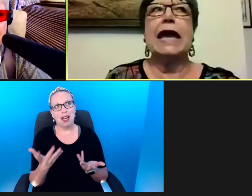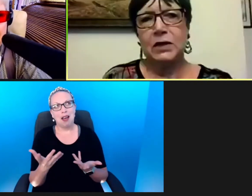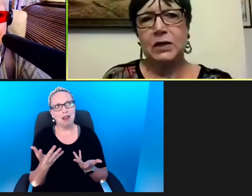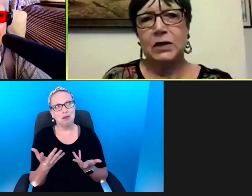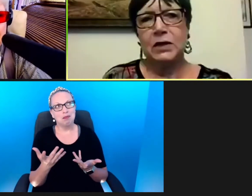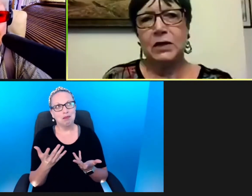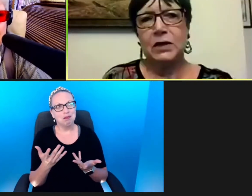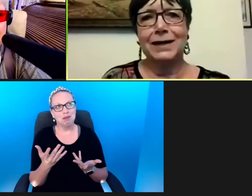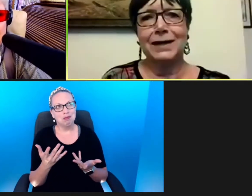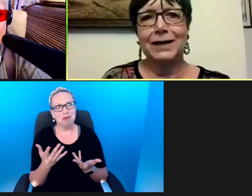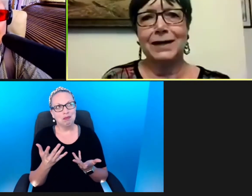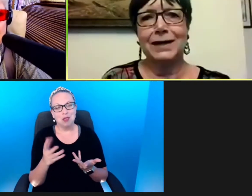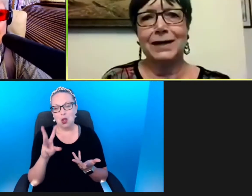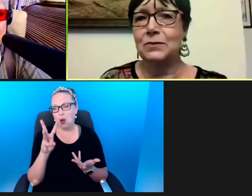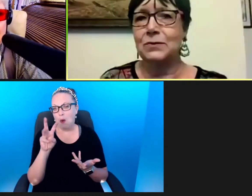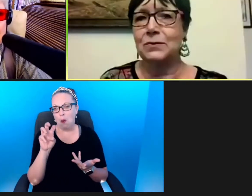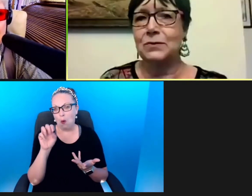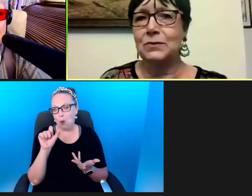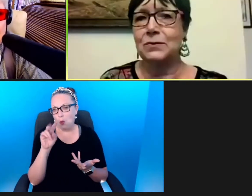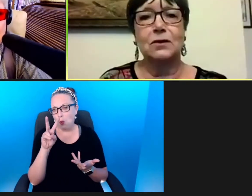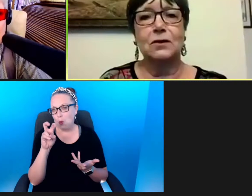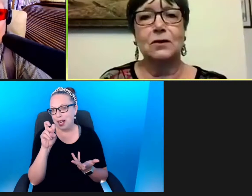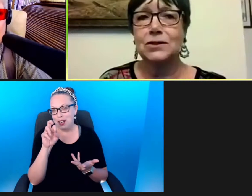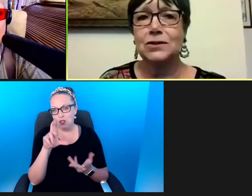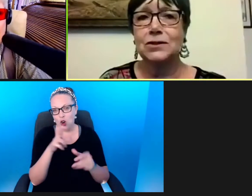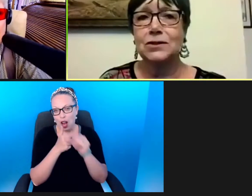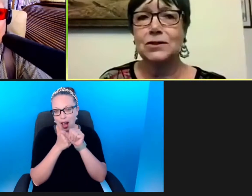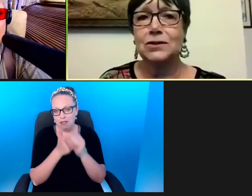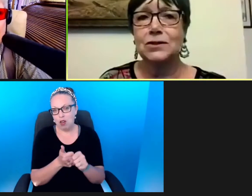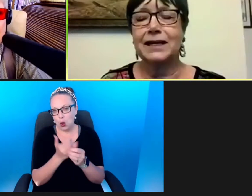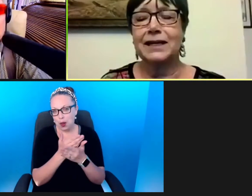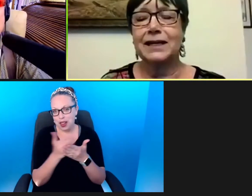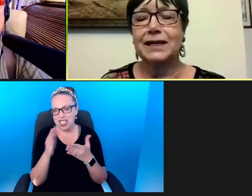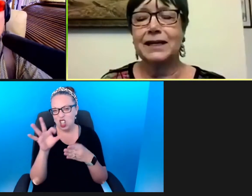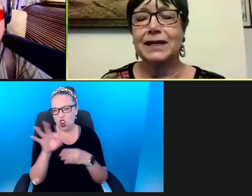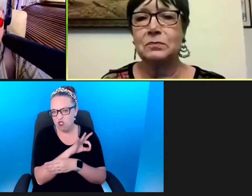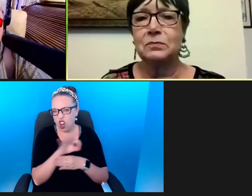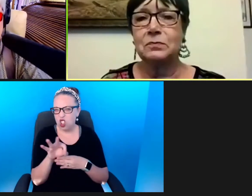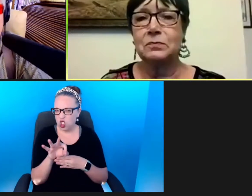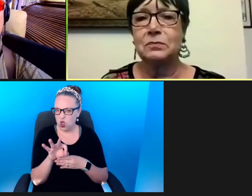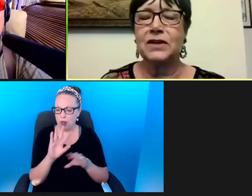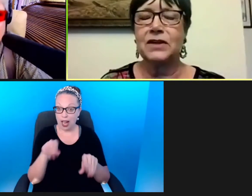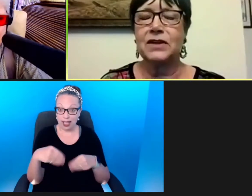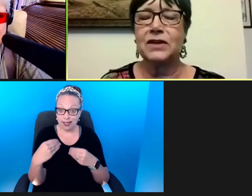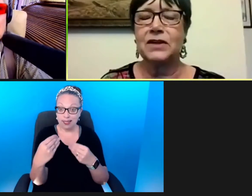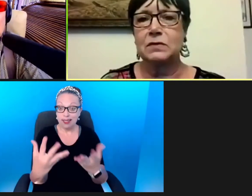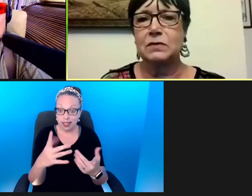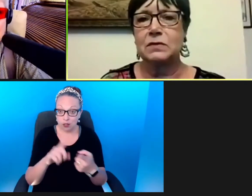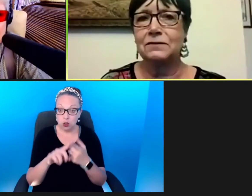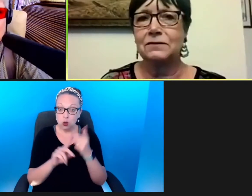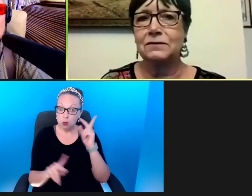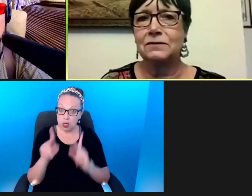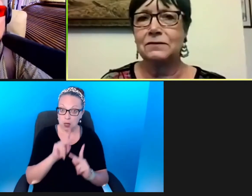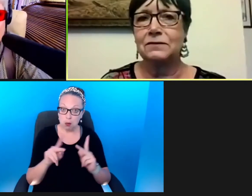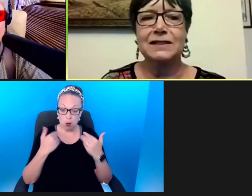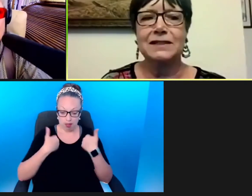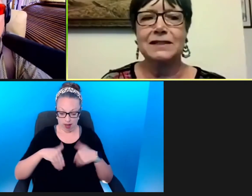recipe weaver. I like doing things that are functional, that I can give to people, that I can use